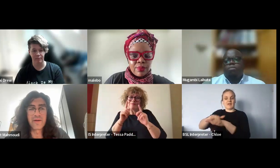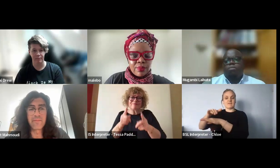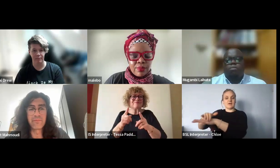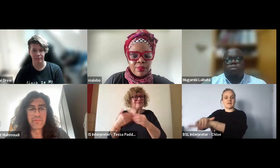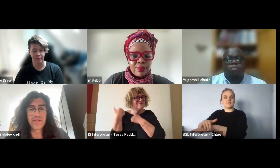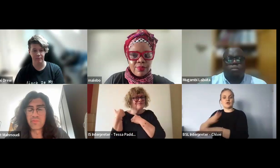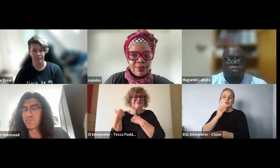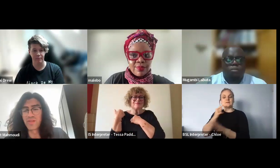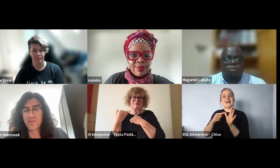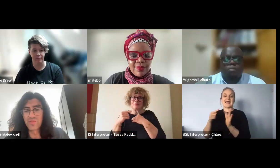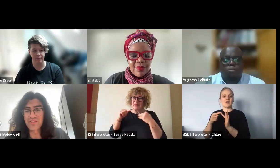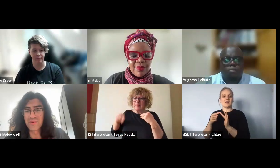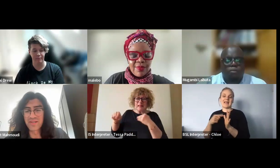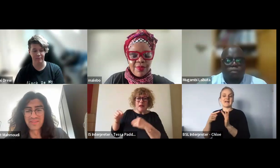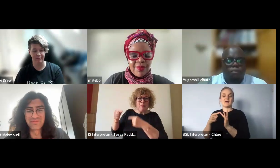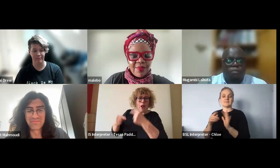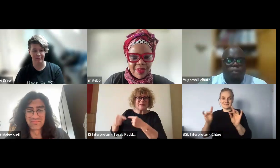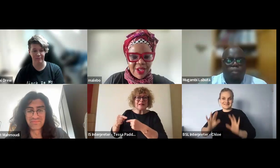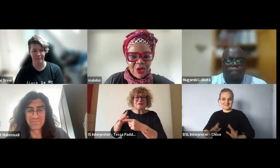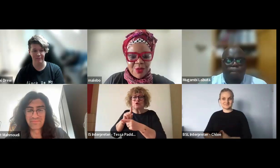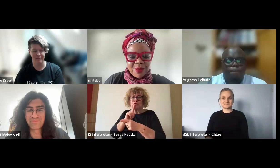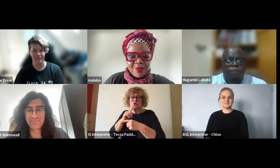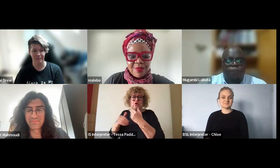narrative. I'll stop there.